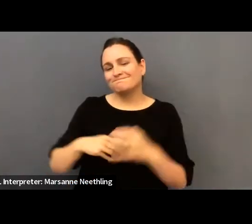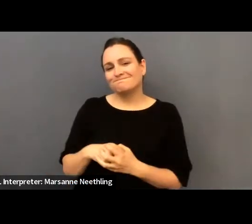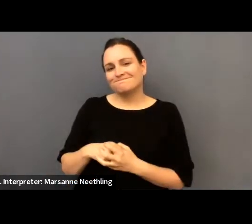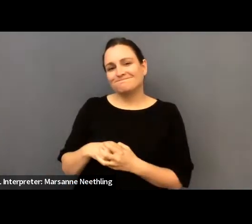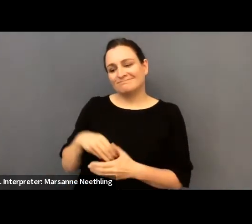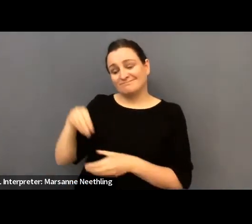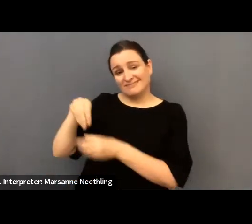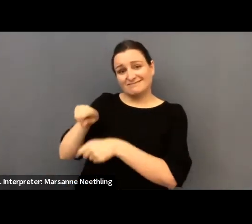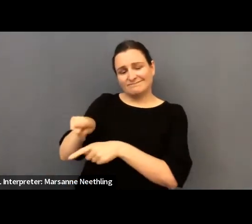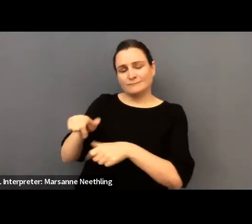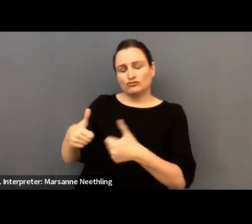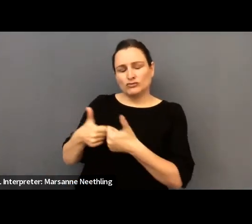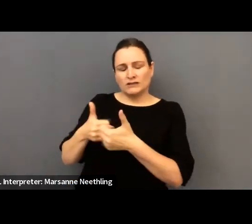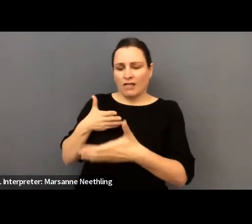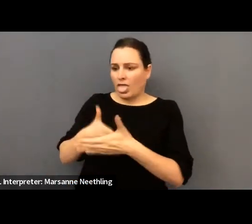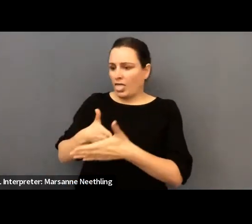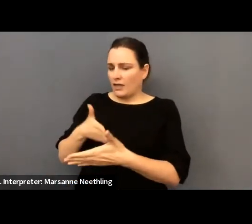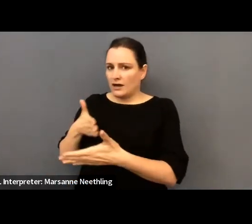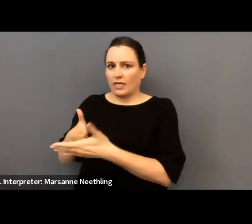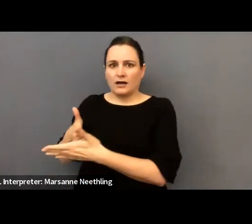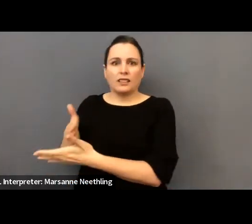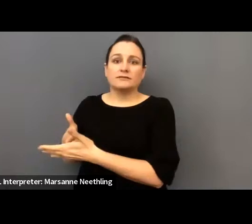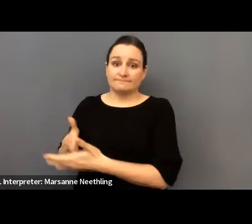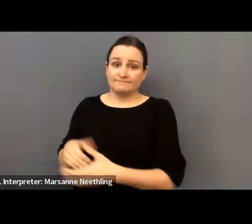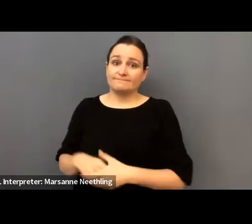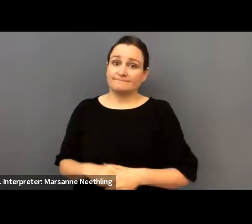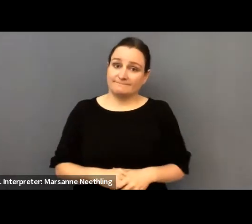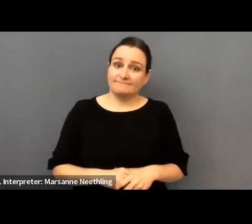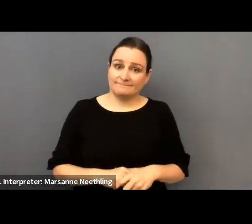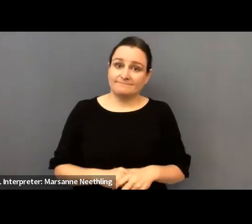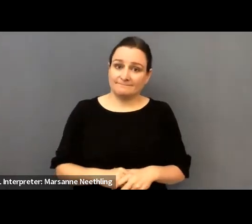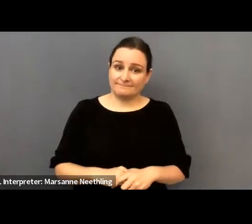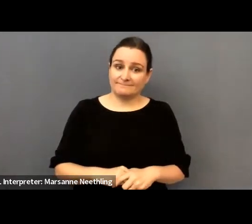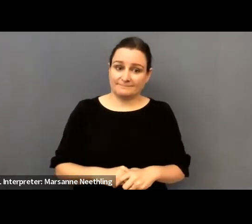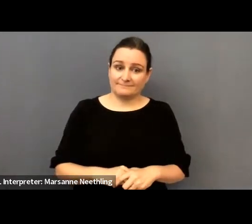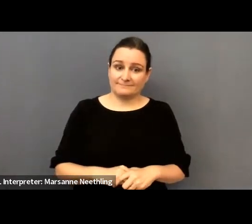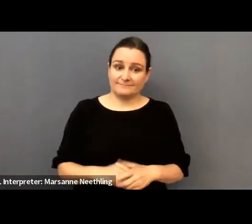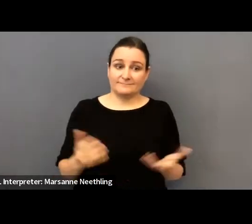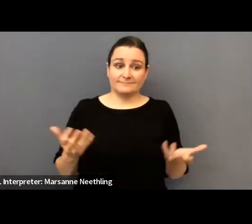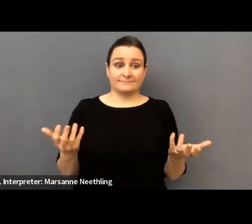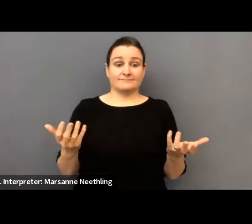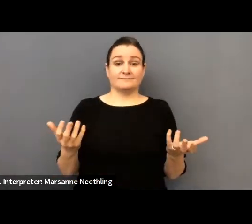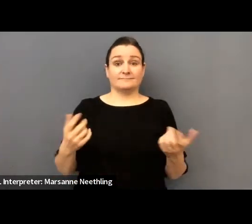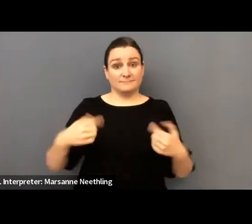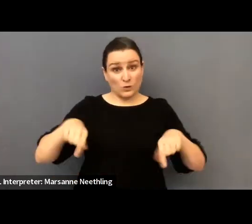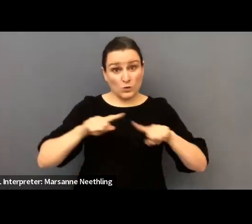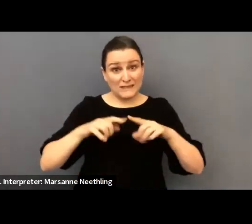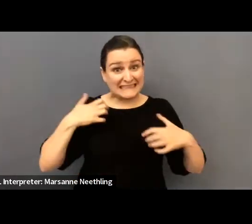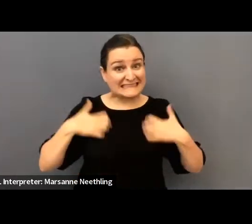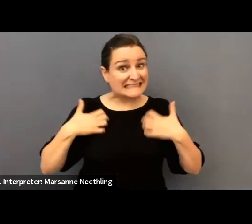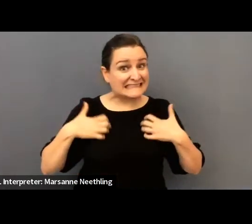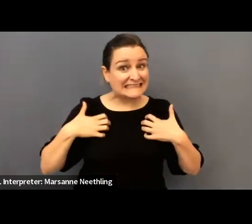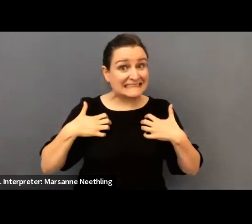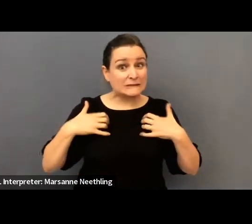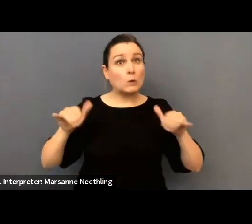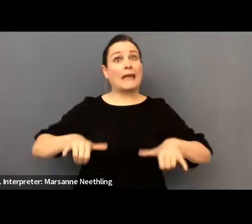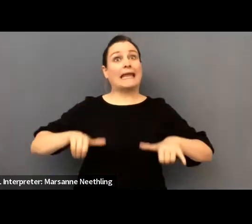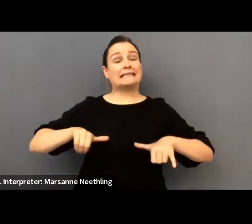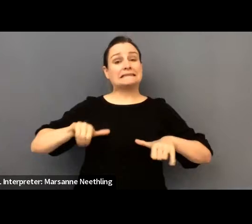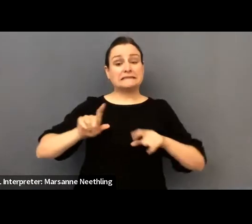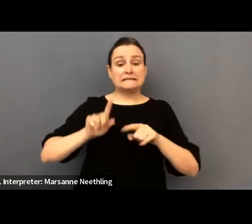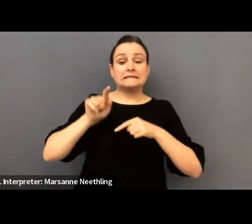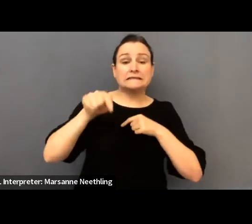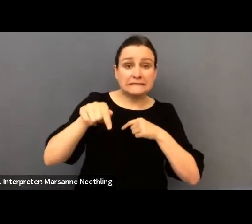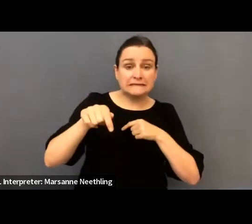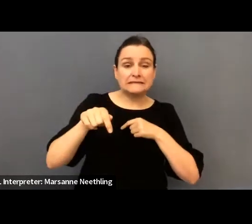as we excitedly await. I'm not even sure whether excitedly await anymore would be the right word